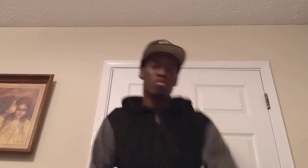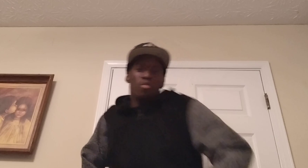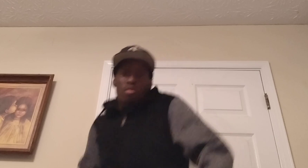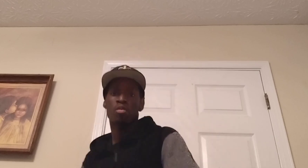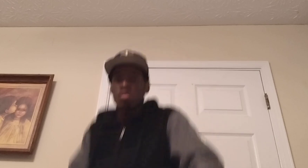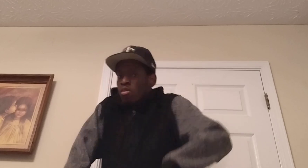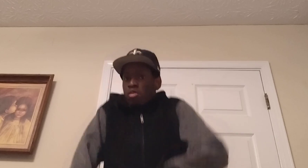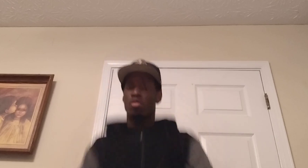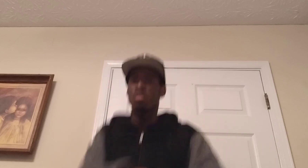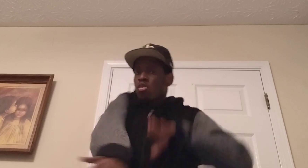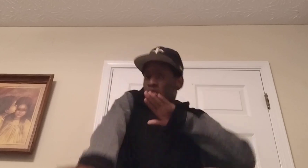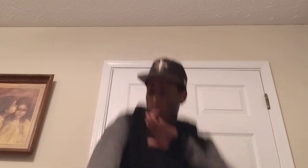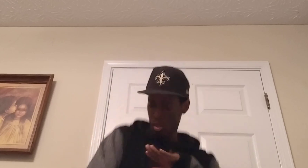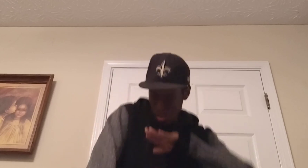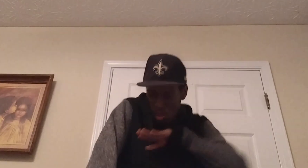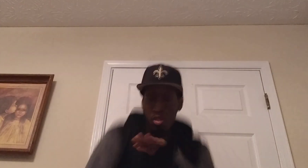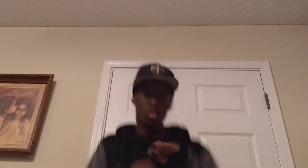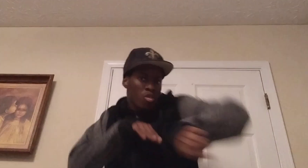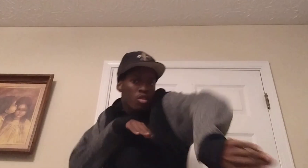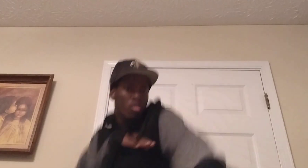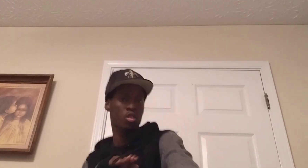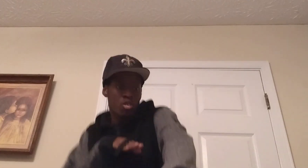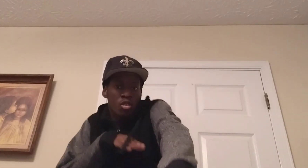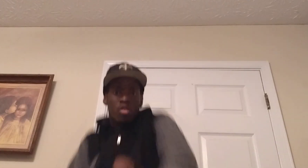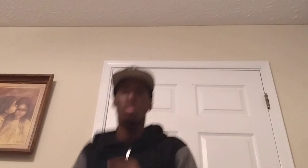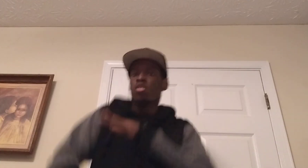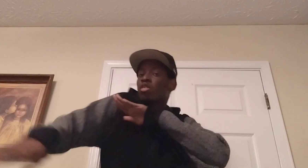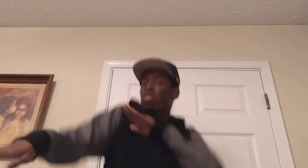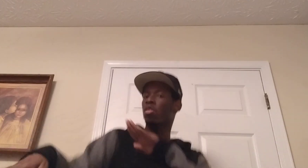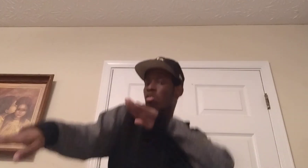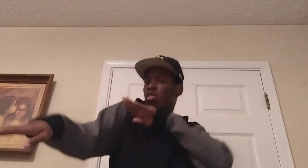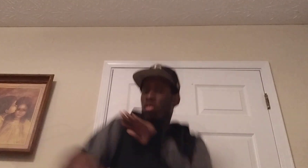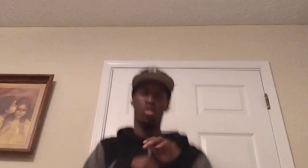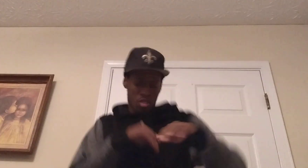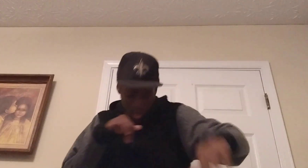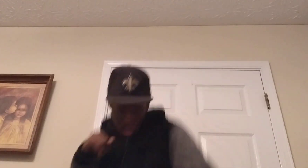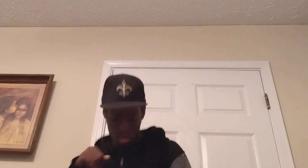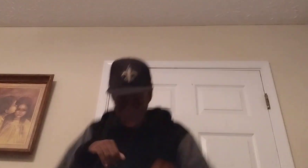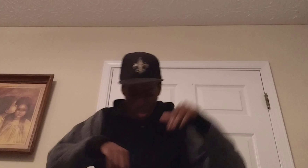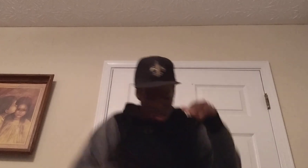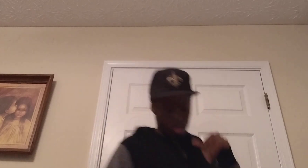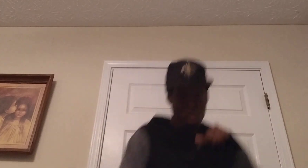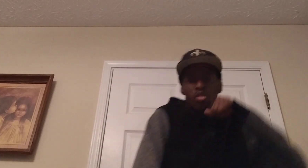So you think about a chance, you find yourself trying to do my dance, maybe cause you love me.